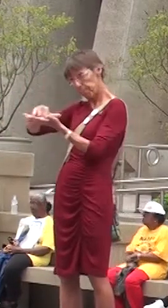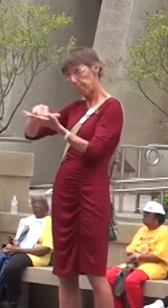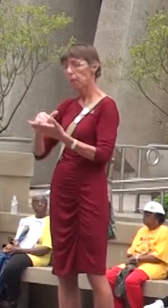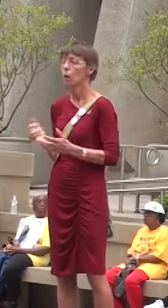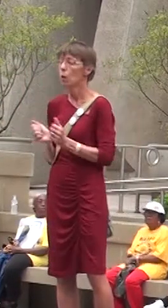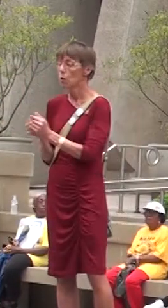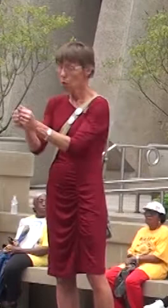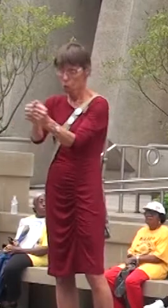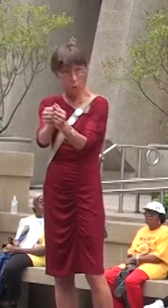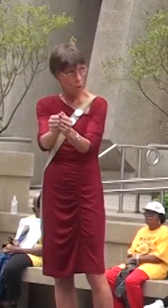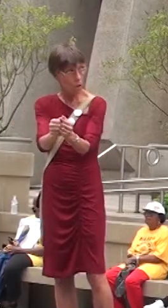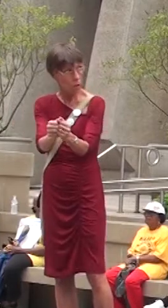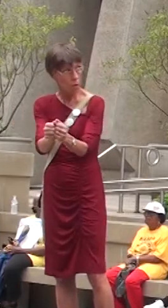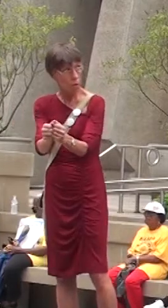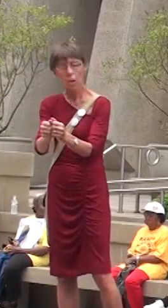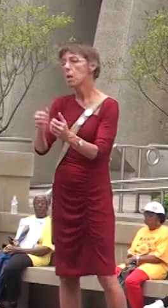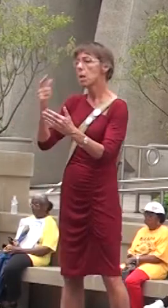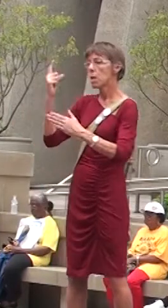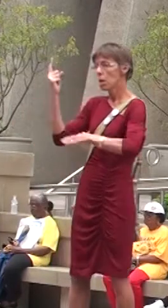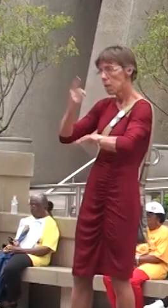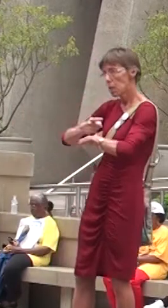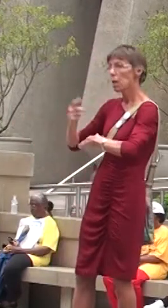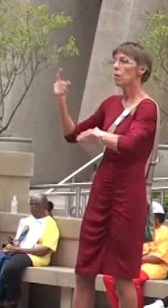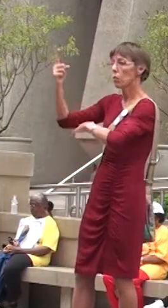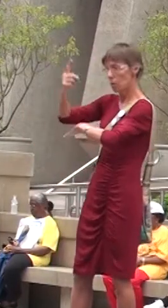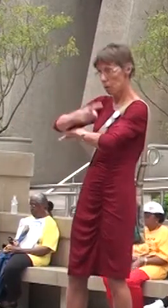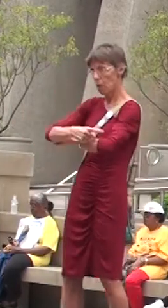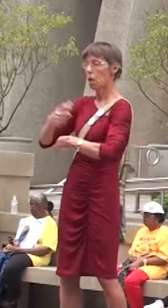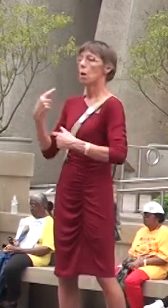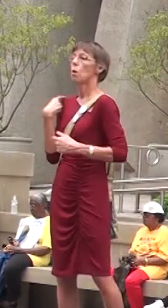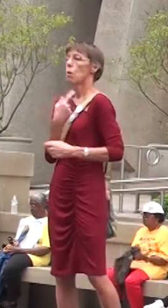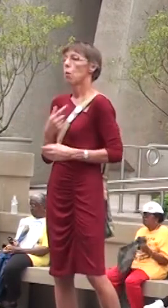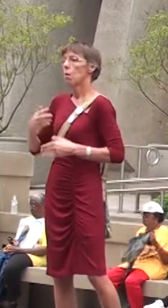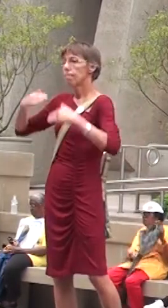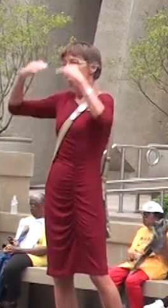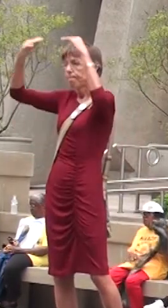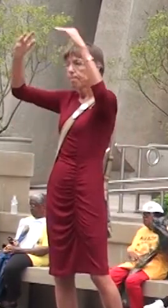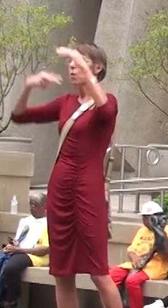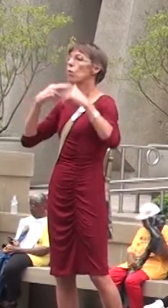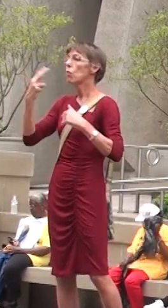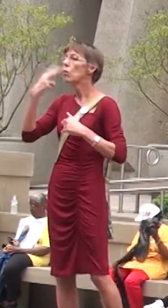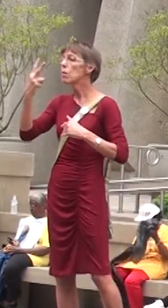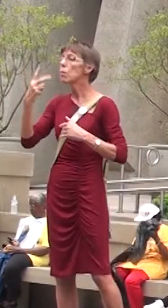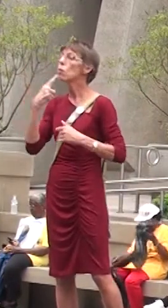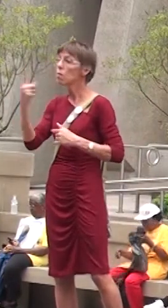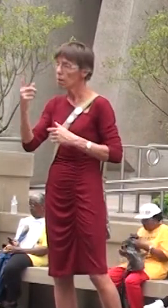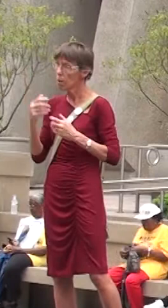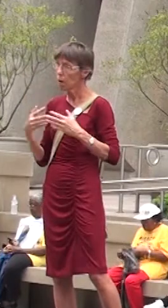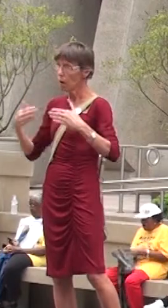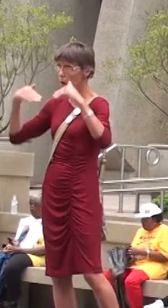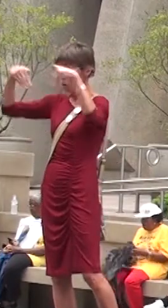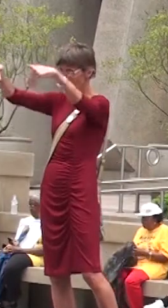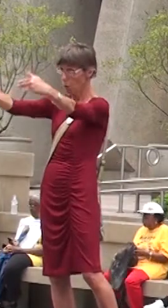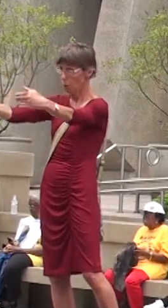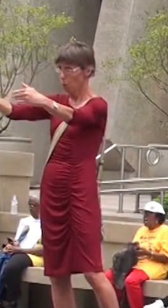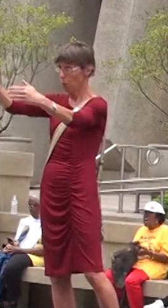Together, day after day, we will lift up our voices and say, forward together.